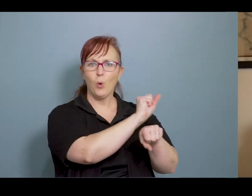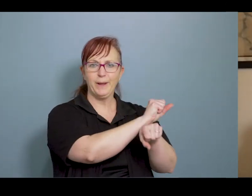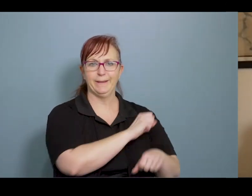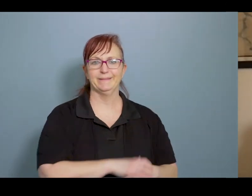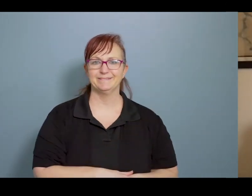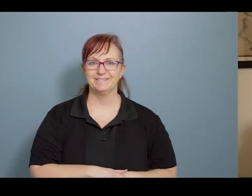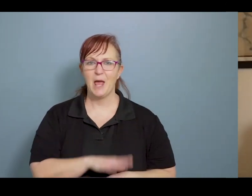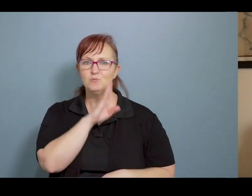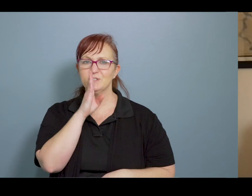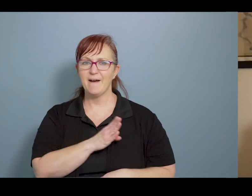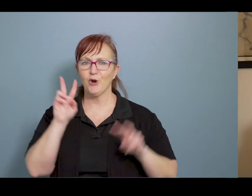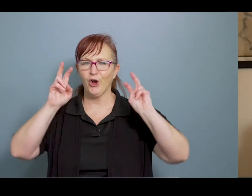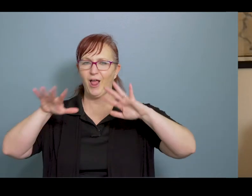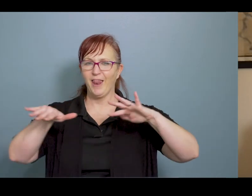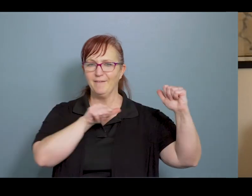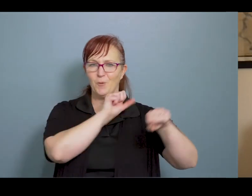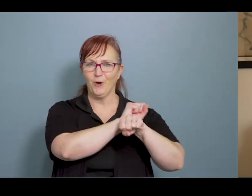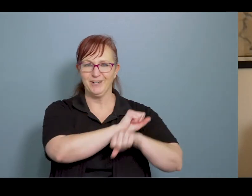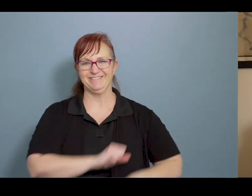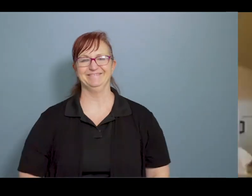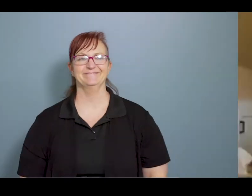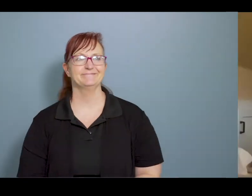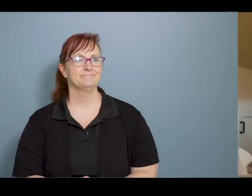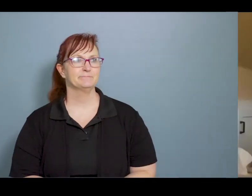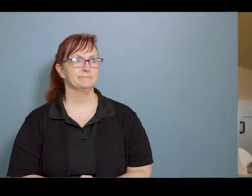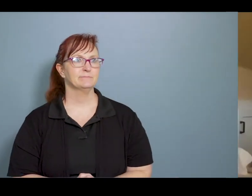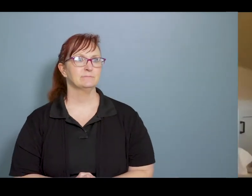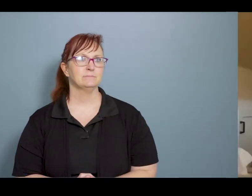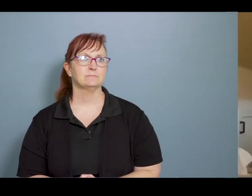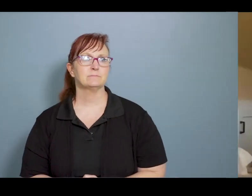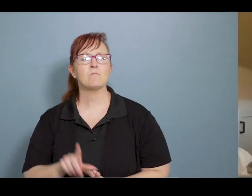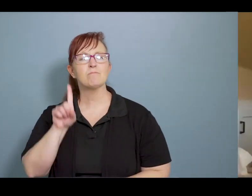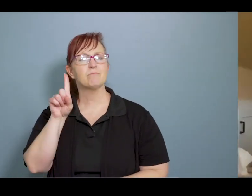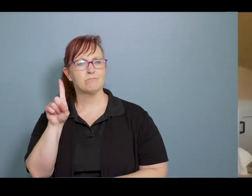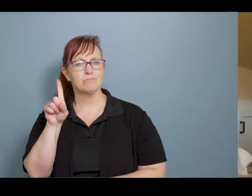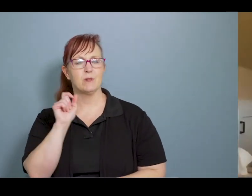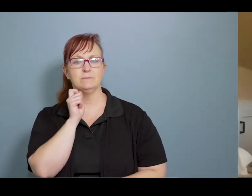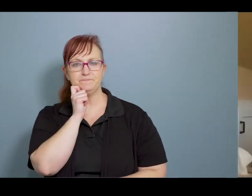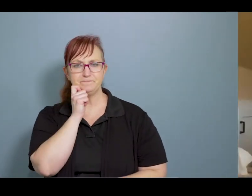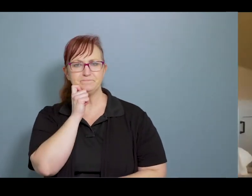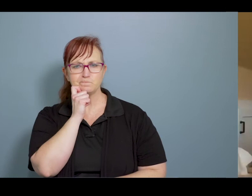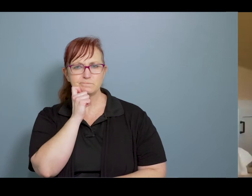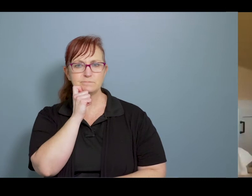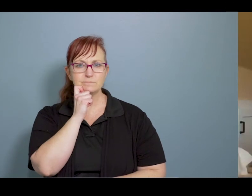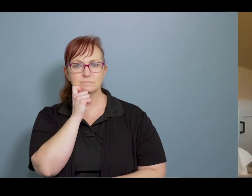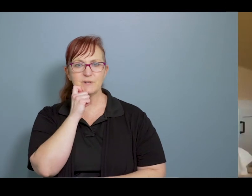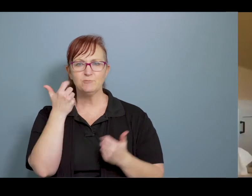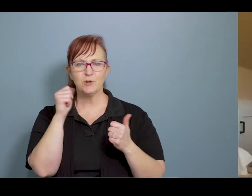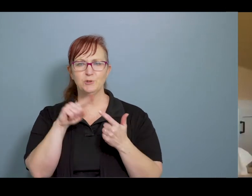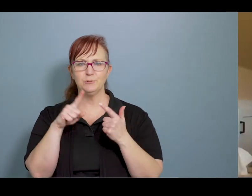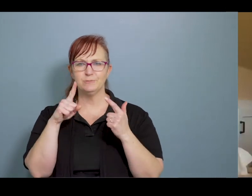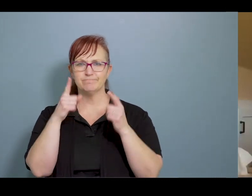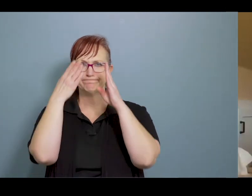in here. Yeah, thanks, Mark. Let's just think about this high level for a